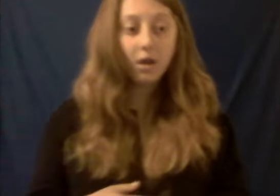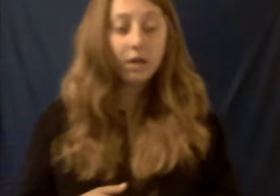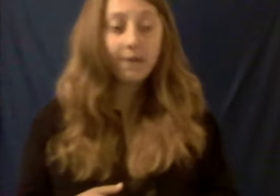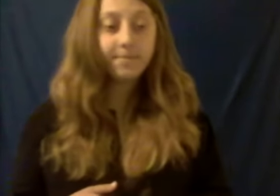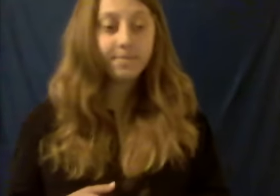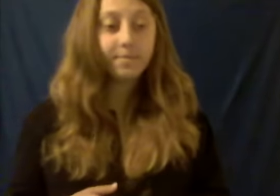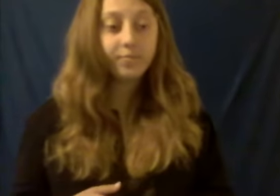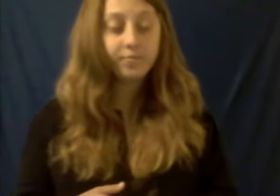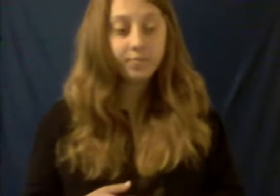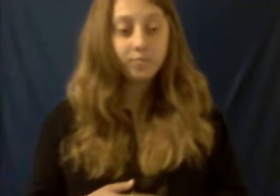Okay.